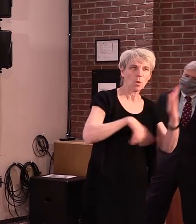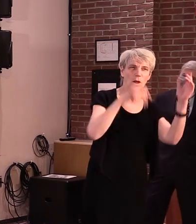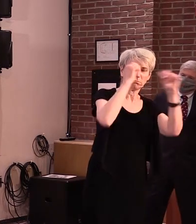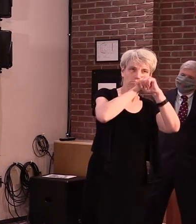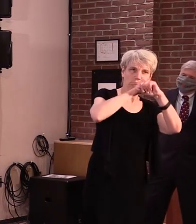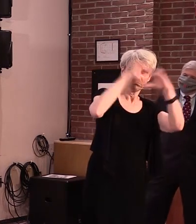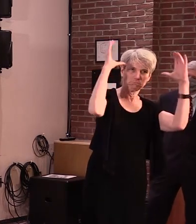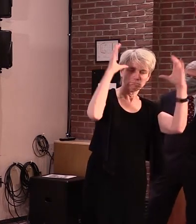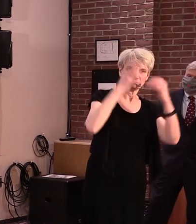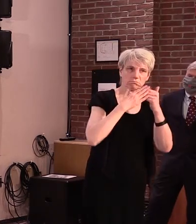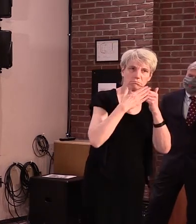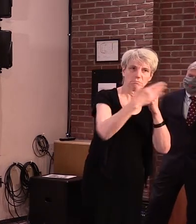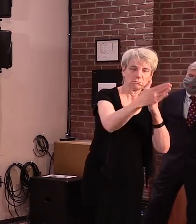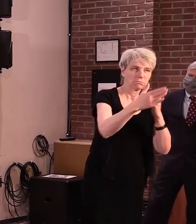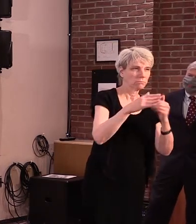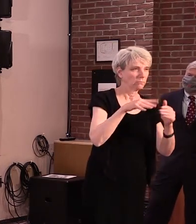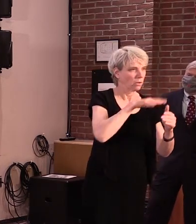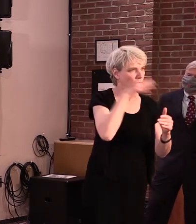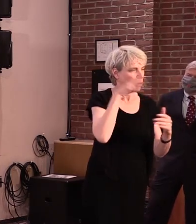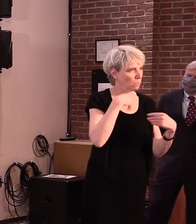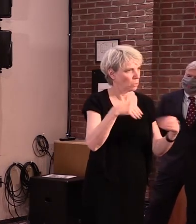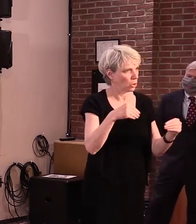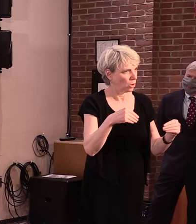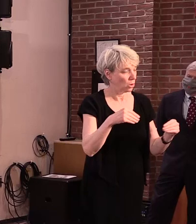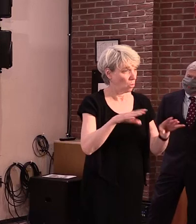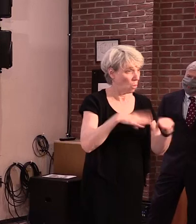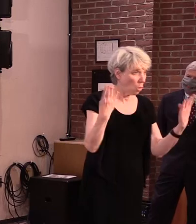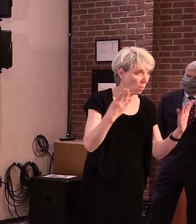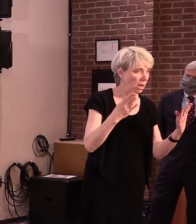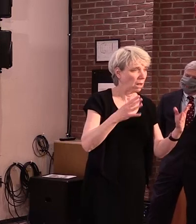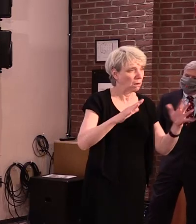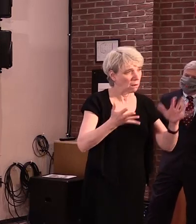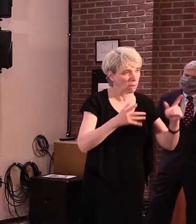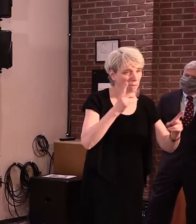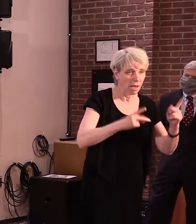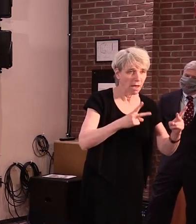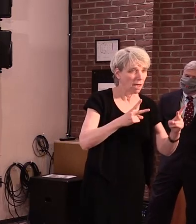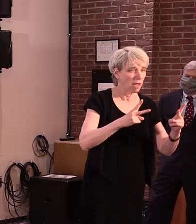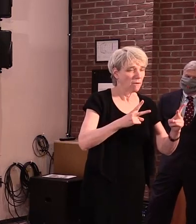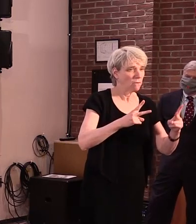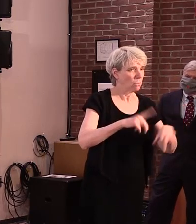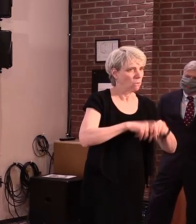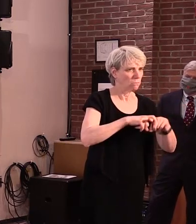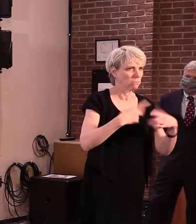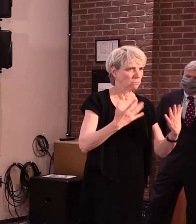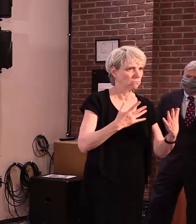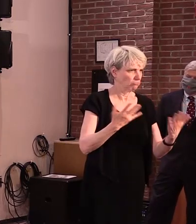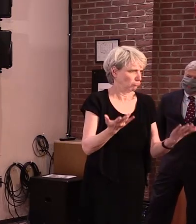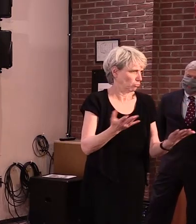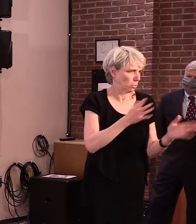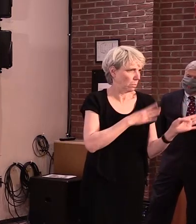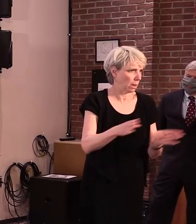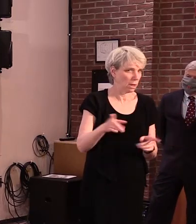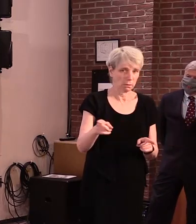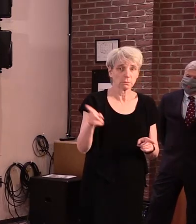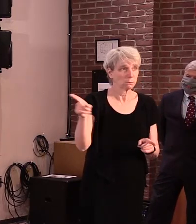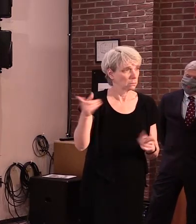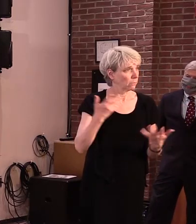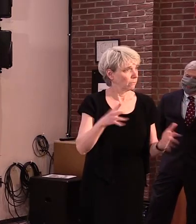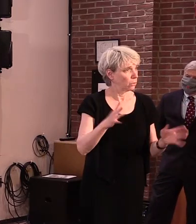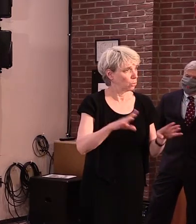farmers markets looking in the coming weeks, as I know they're pretty vital to Vermont's economy. Well, we've already opened up farmers markets.